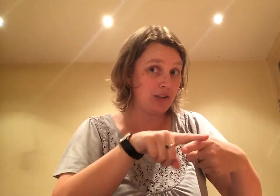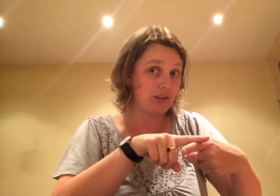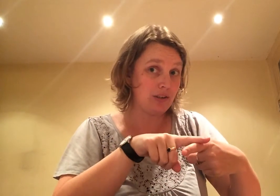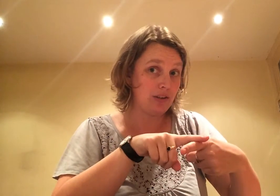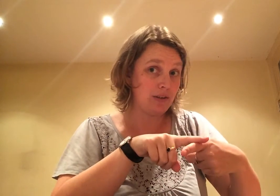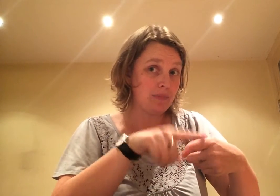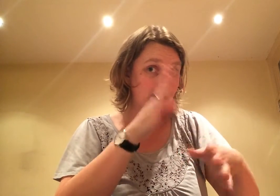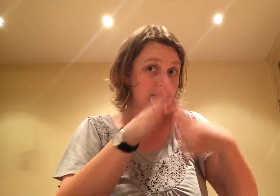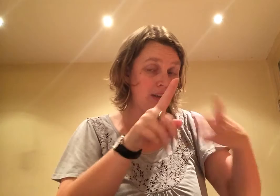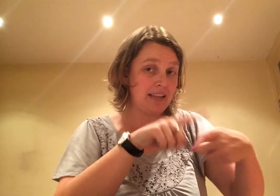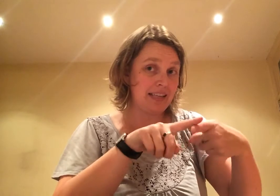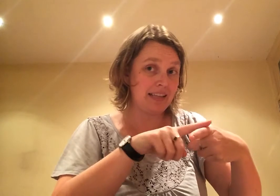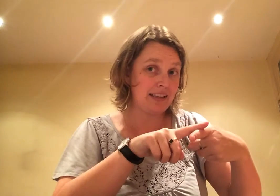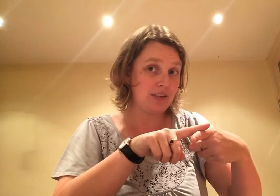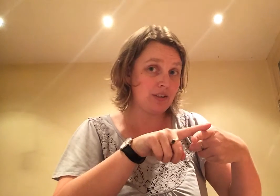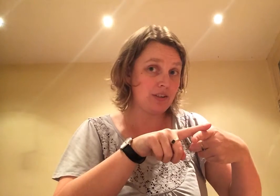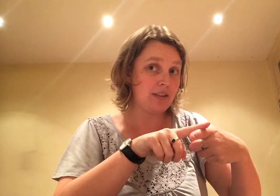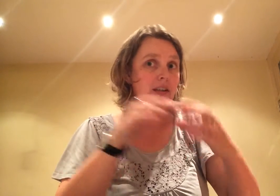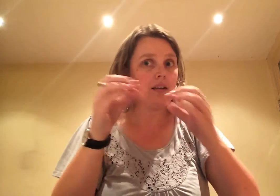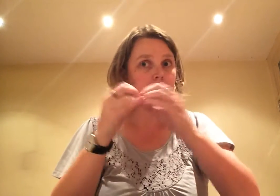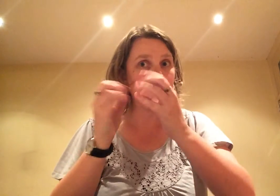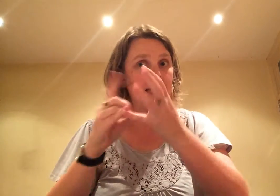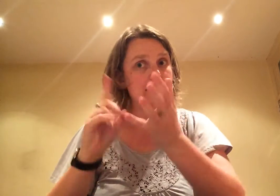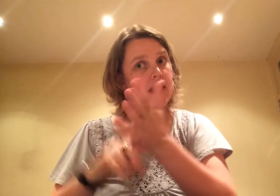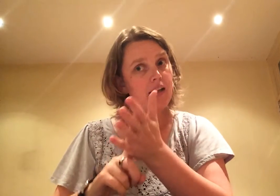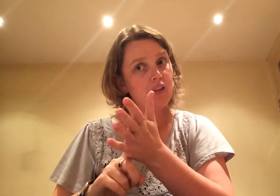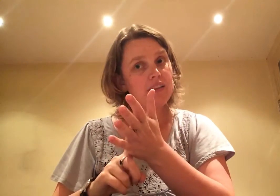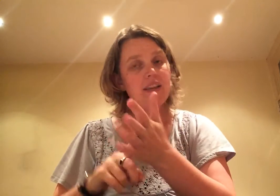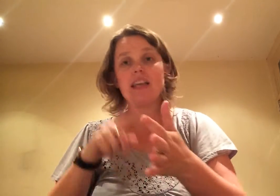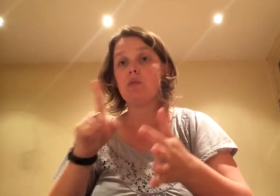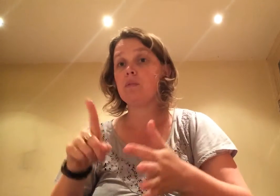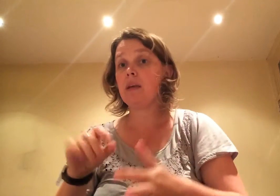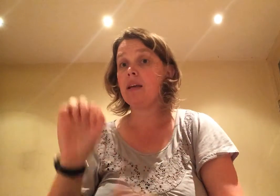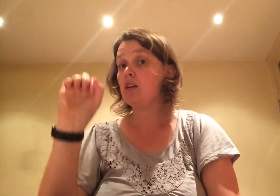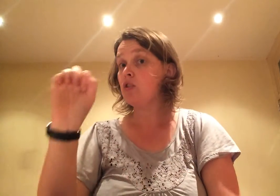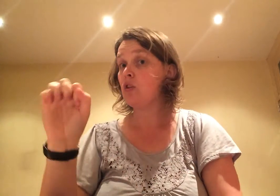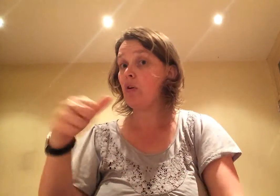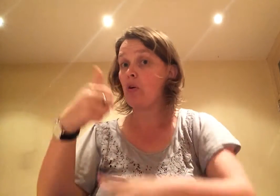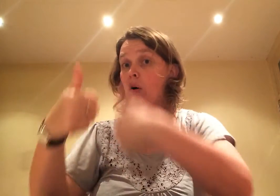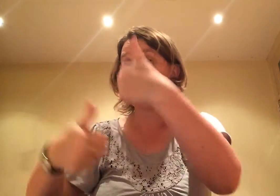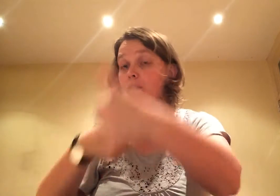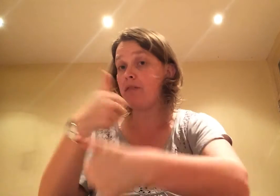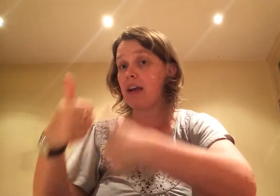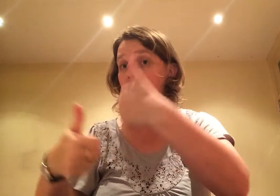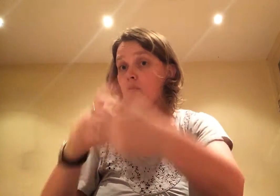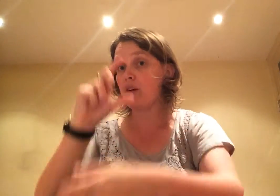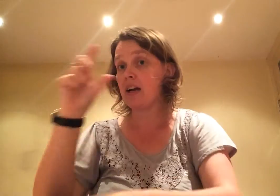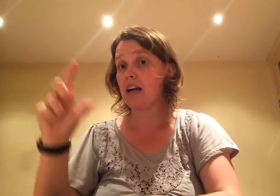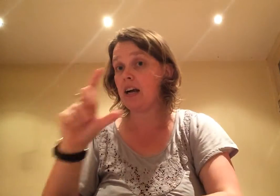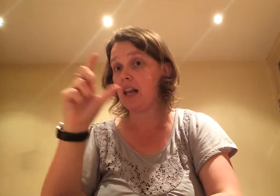English, signed English. BSL, it would be your favourite